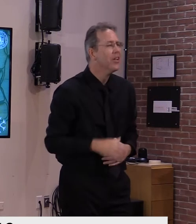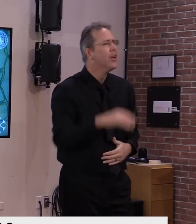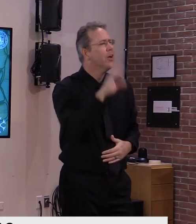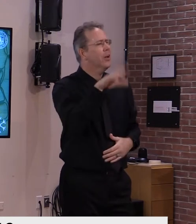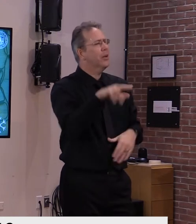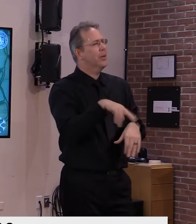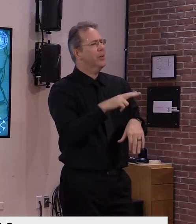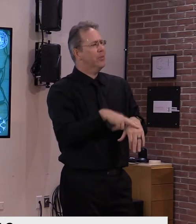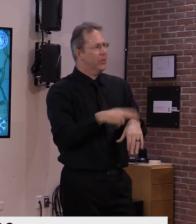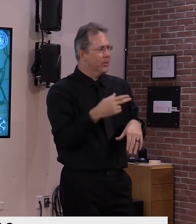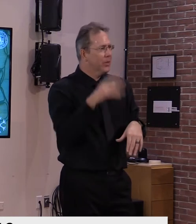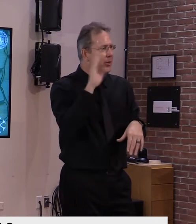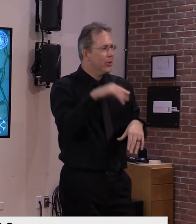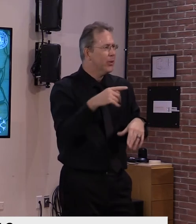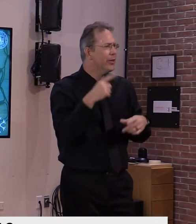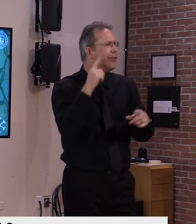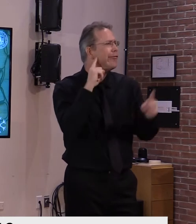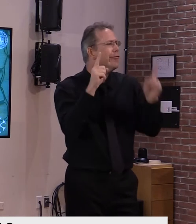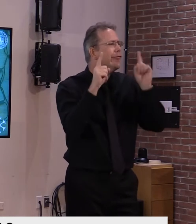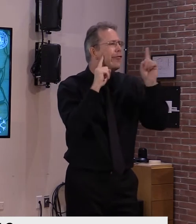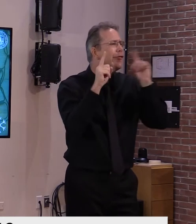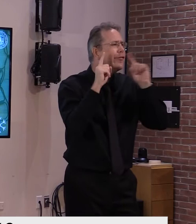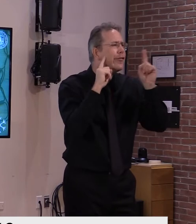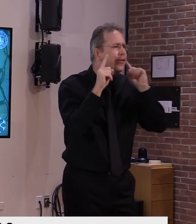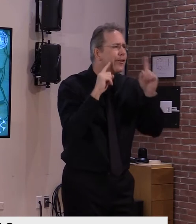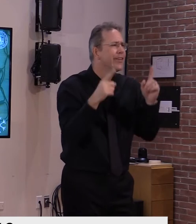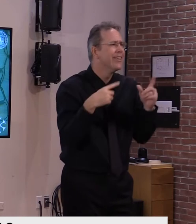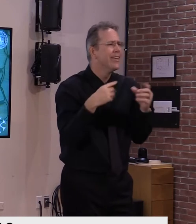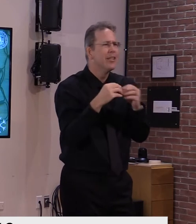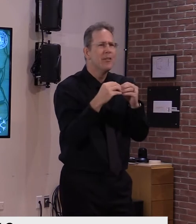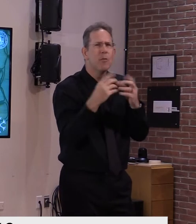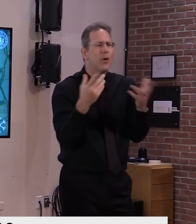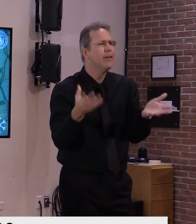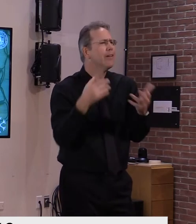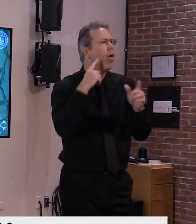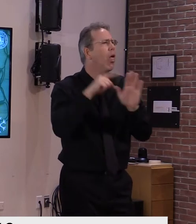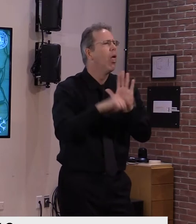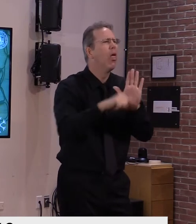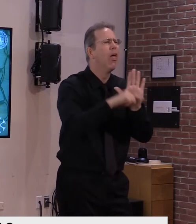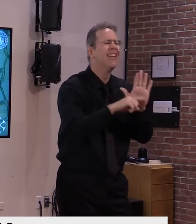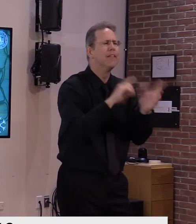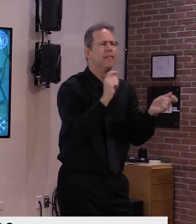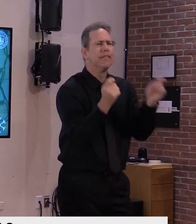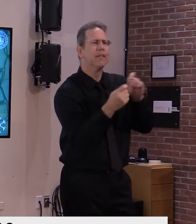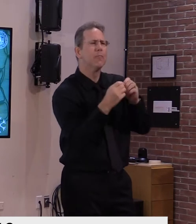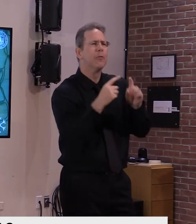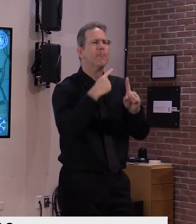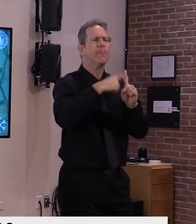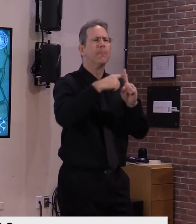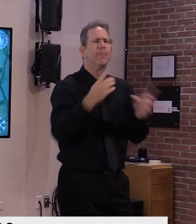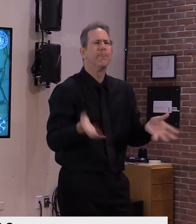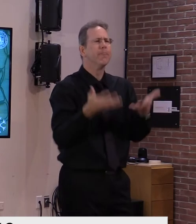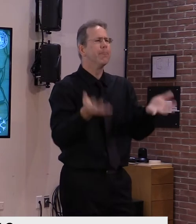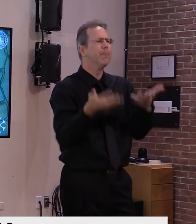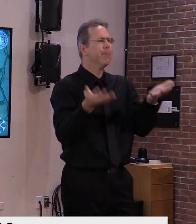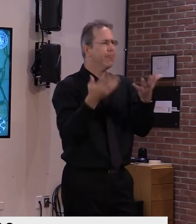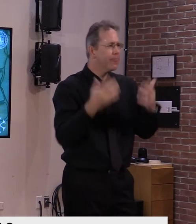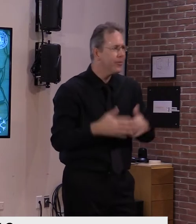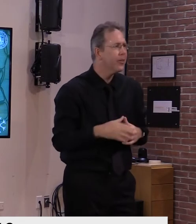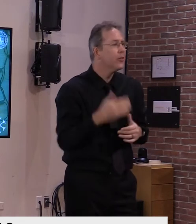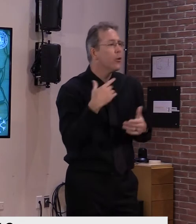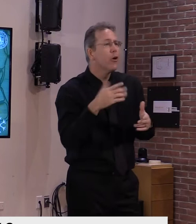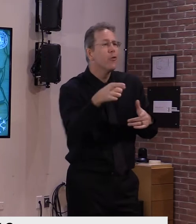whole lot more optimism and hope than we're seeing these days, We'll also be asking you to share photos